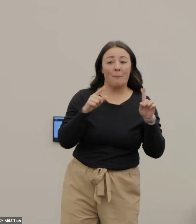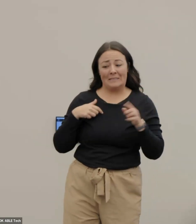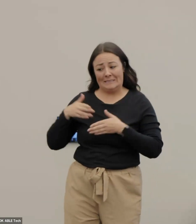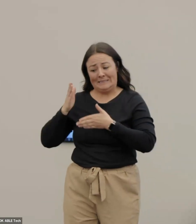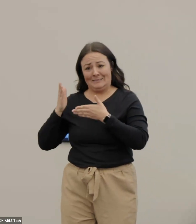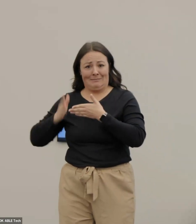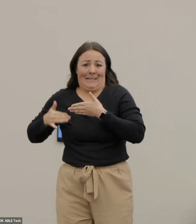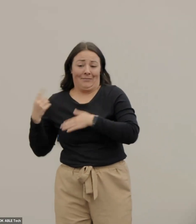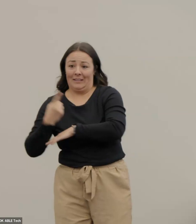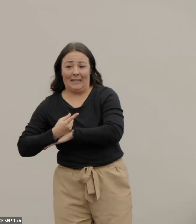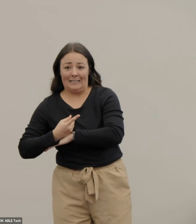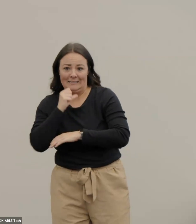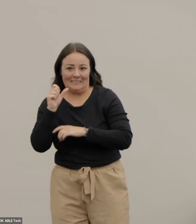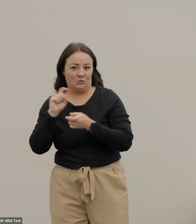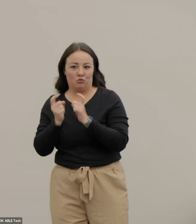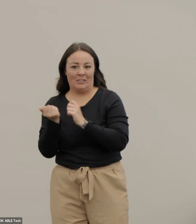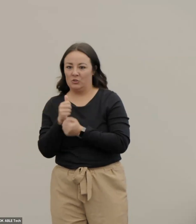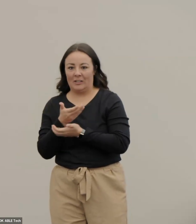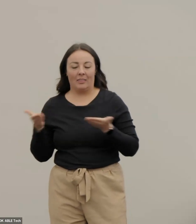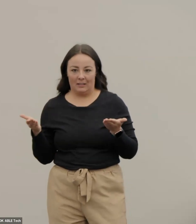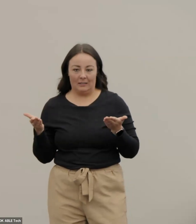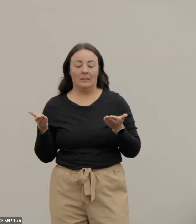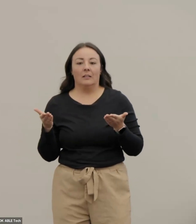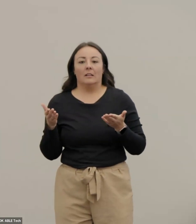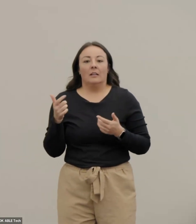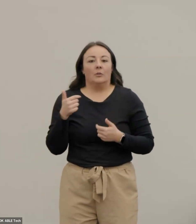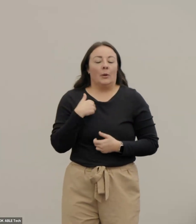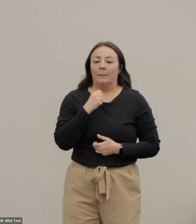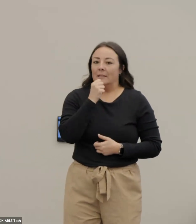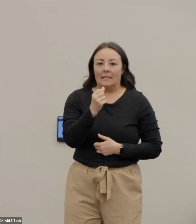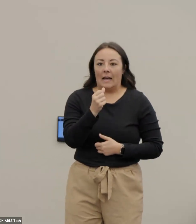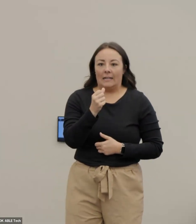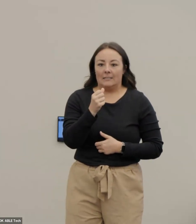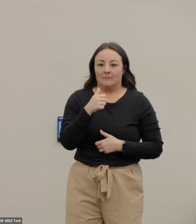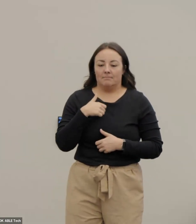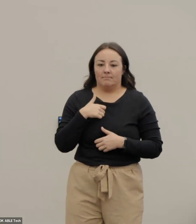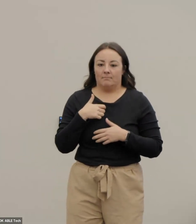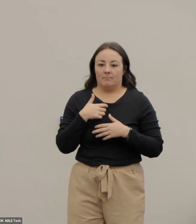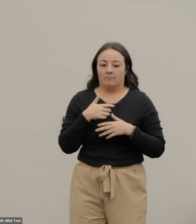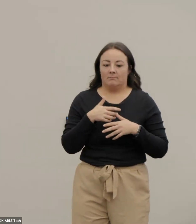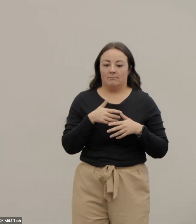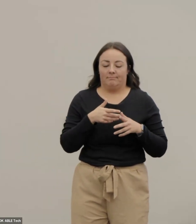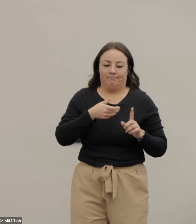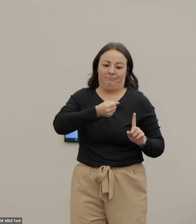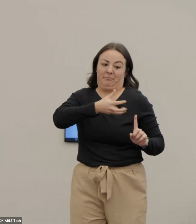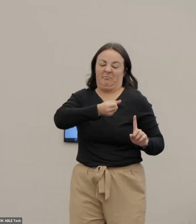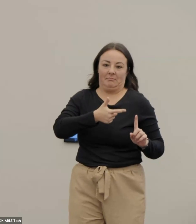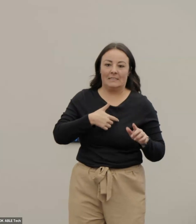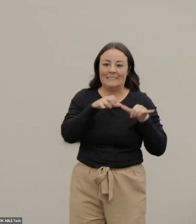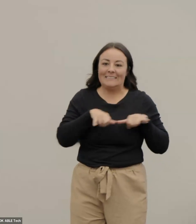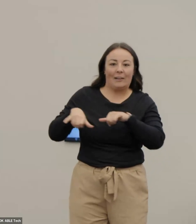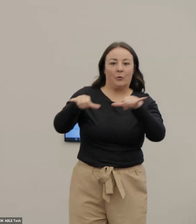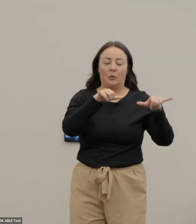change much, you know? So I'm not stepping on standards. I think they're great.